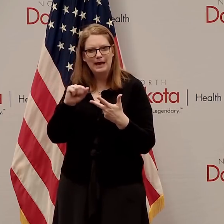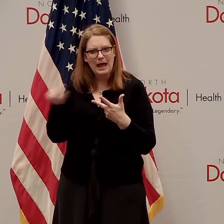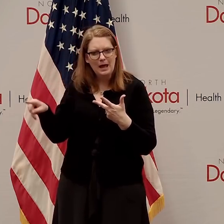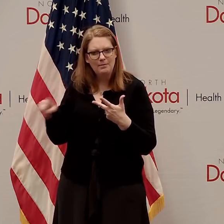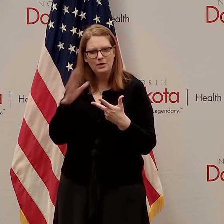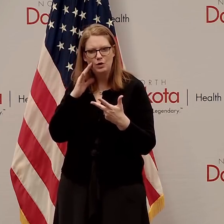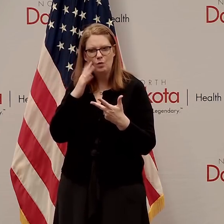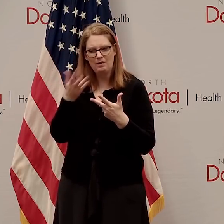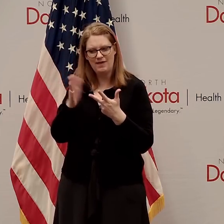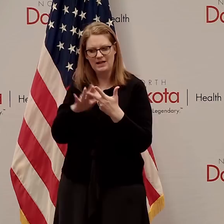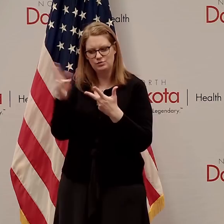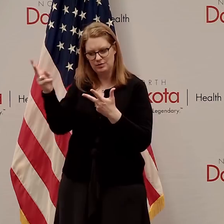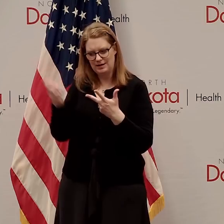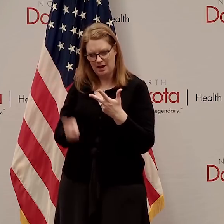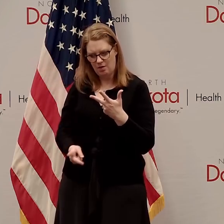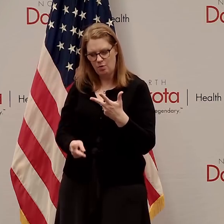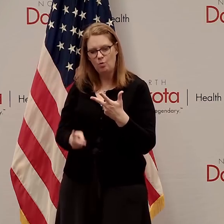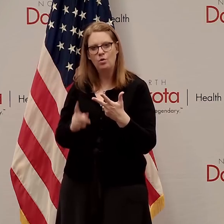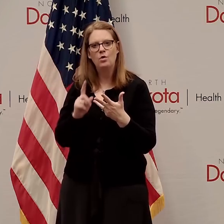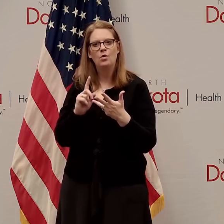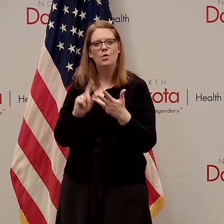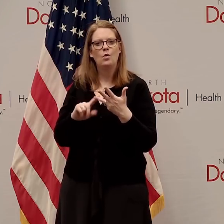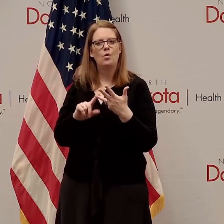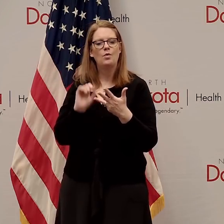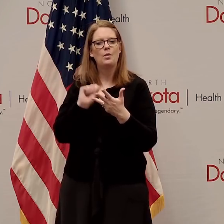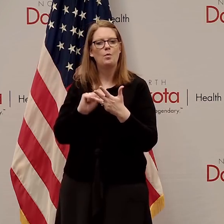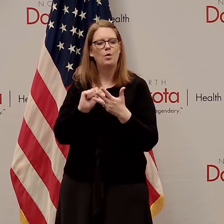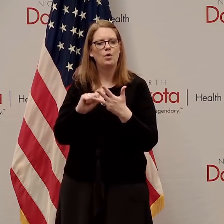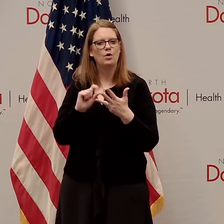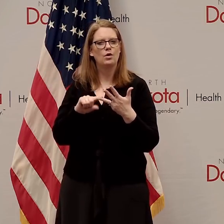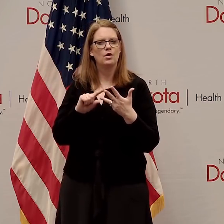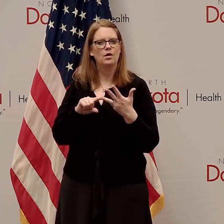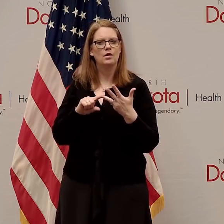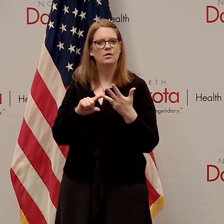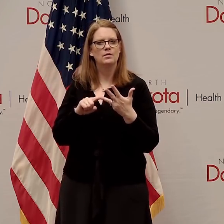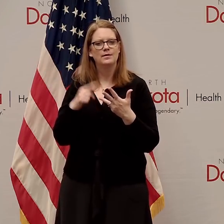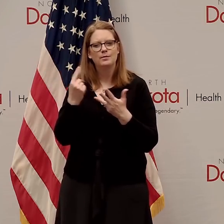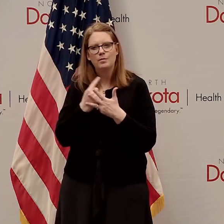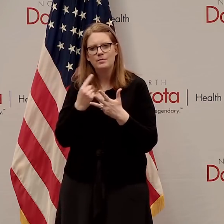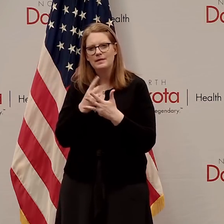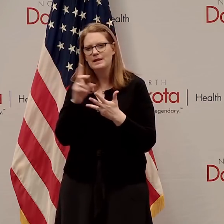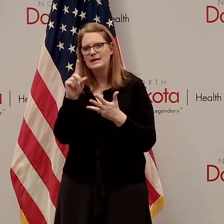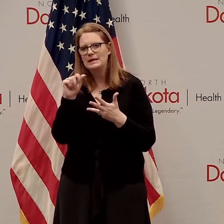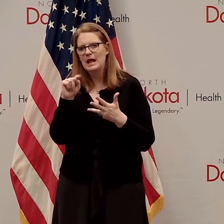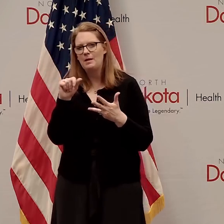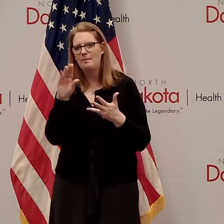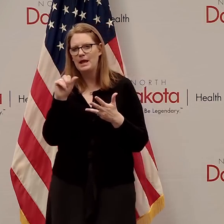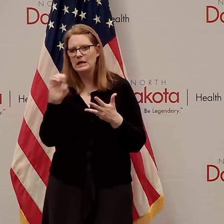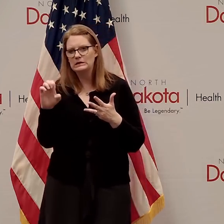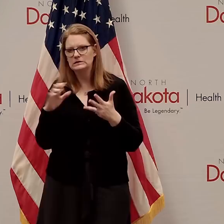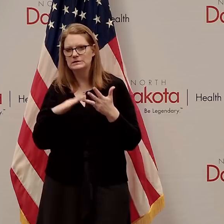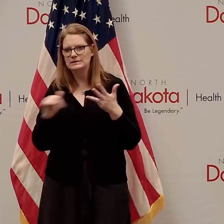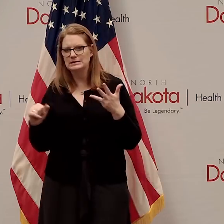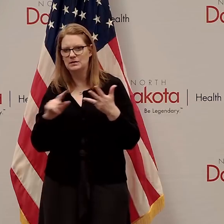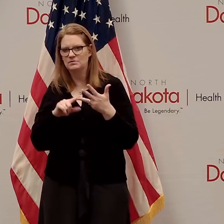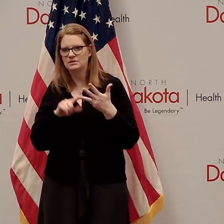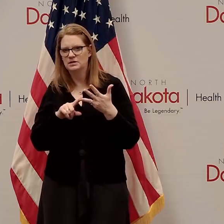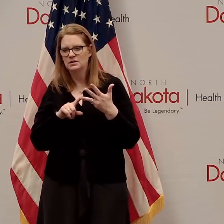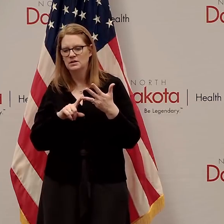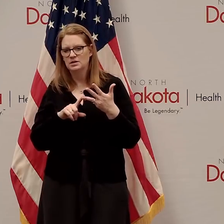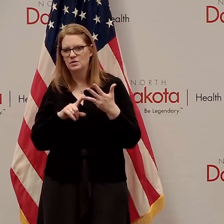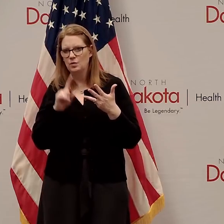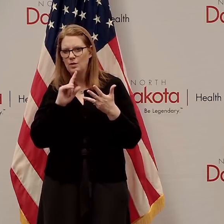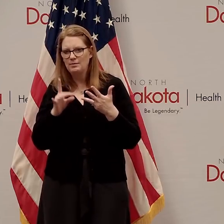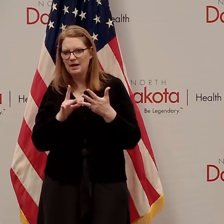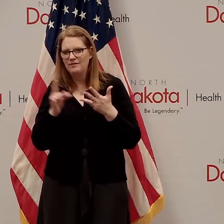people to download, or the work that we're doing to make sure that we've got the right kind of database systems to support contact tracing to make it